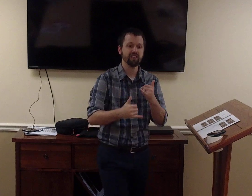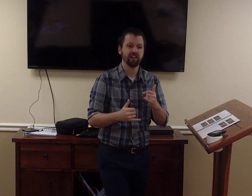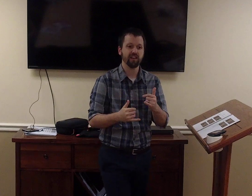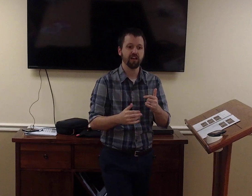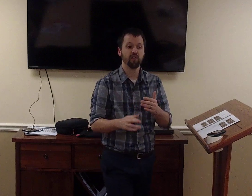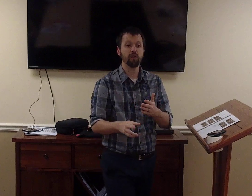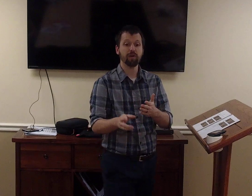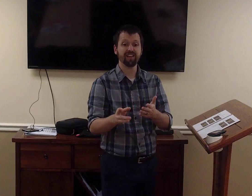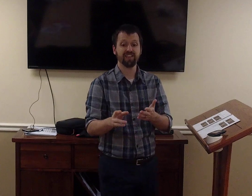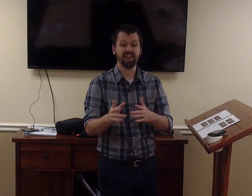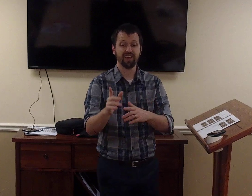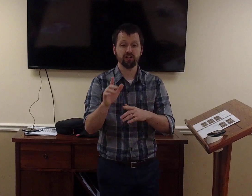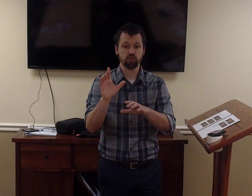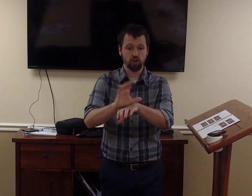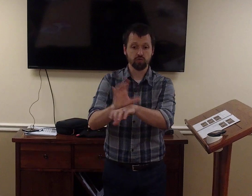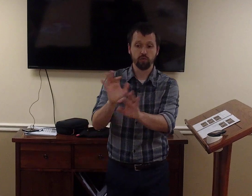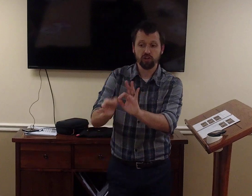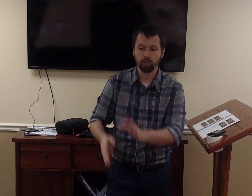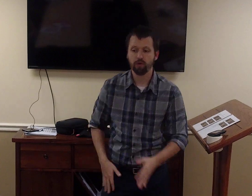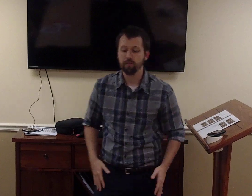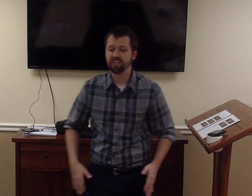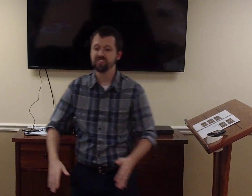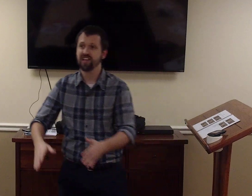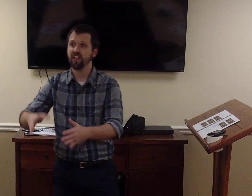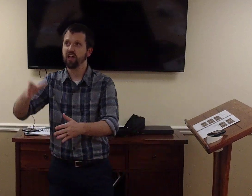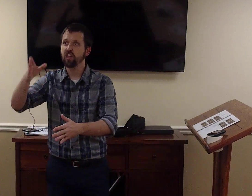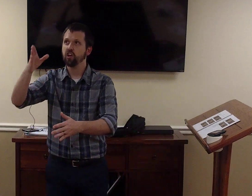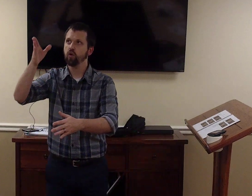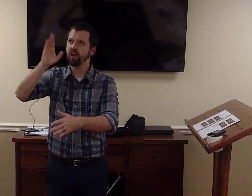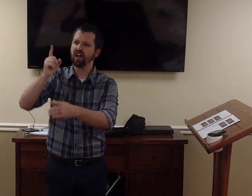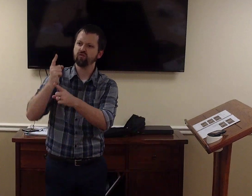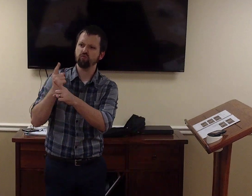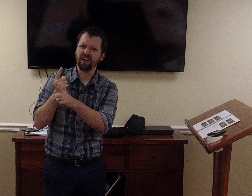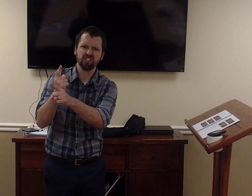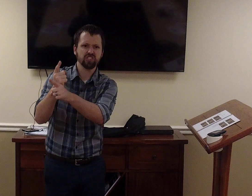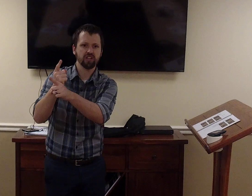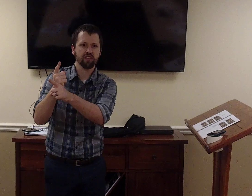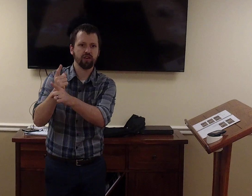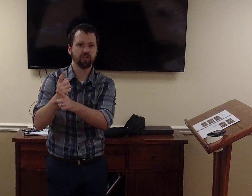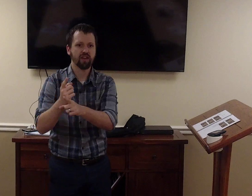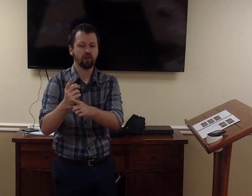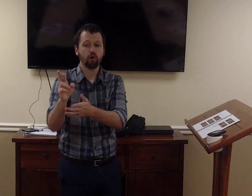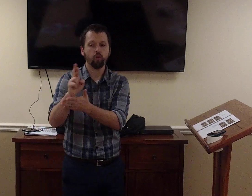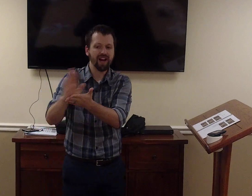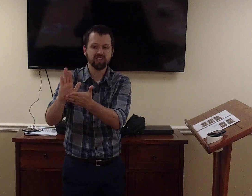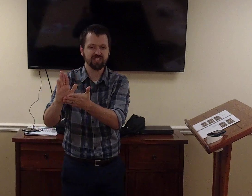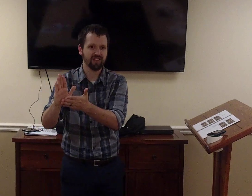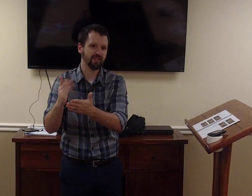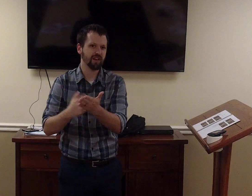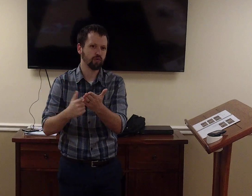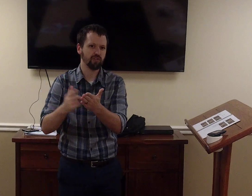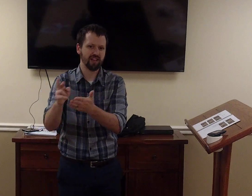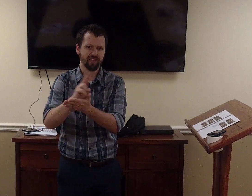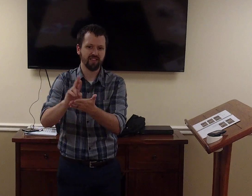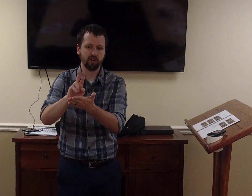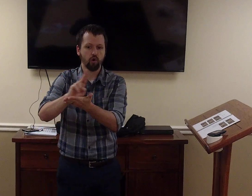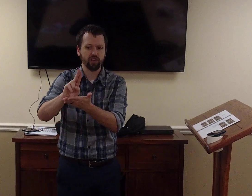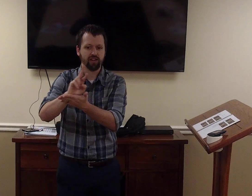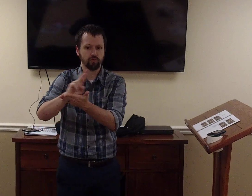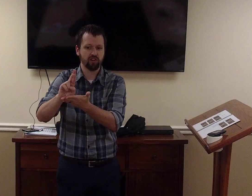like we might say in church when we're interpreting, we might just say like, God's righteous. It would sign, or righteousness. Sometimes we'll use that sign, like holiness with an